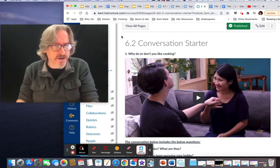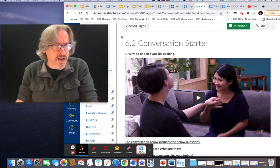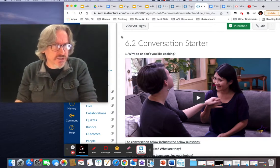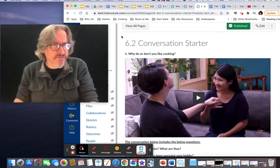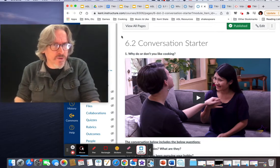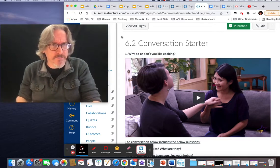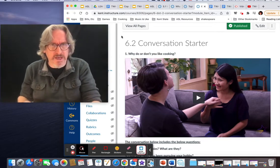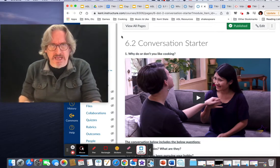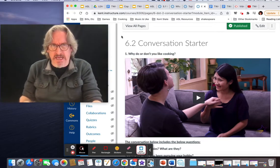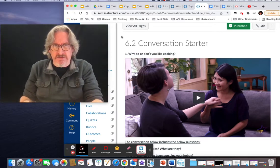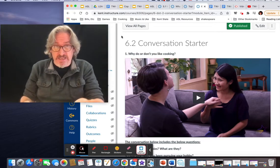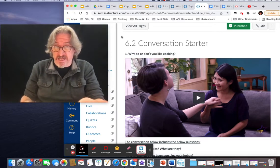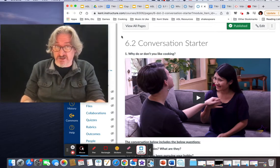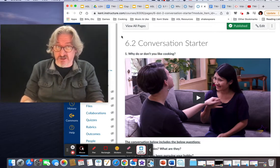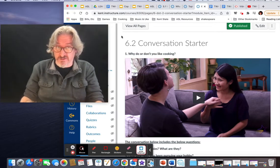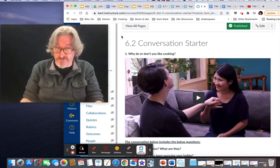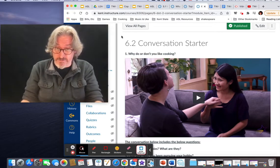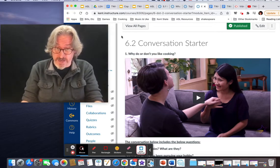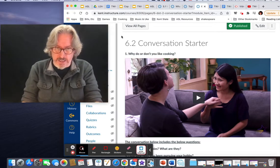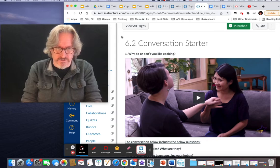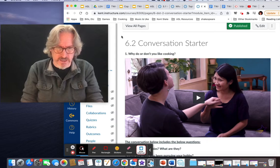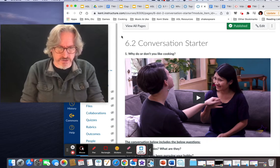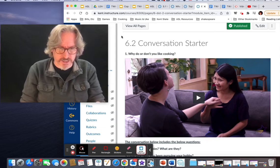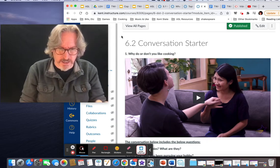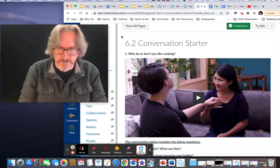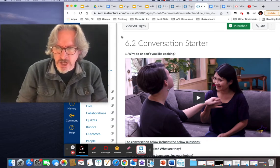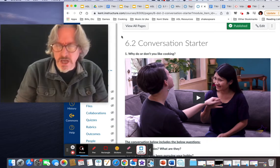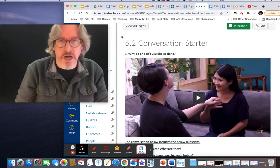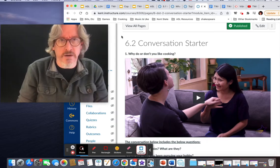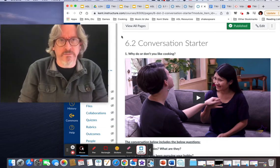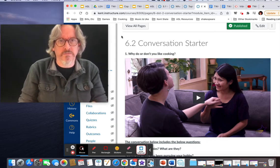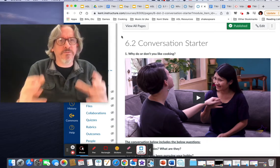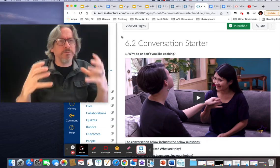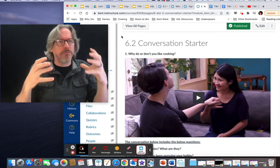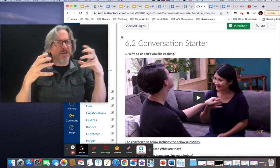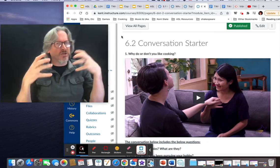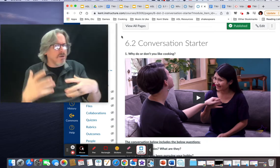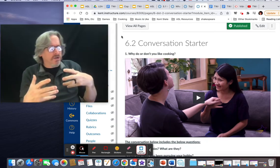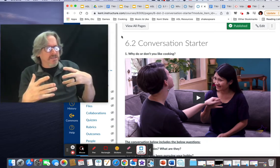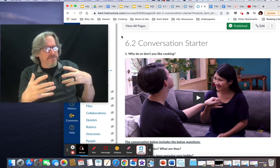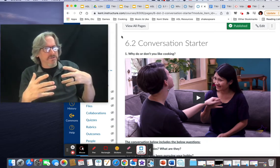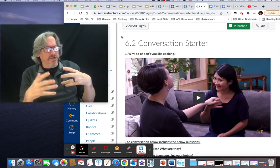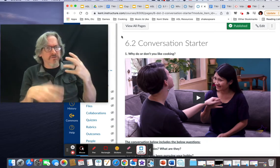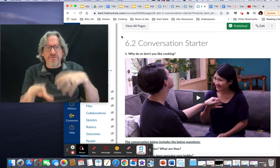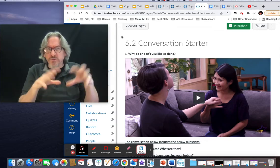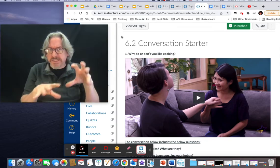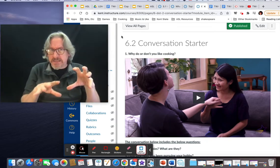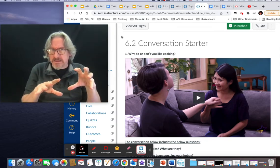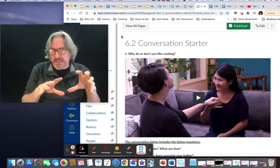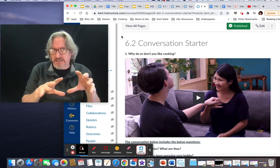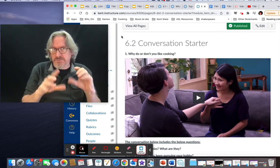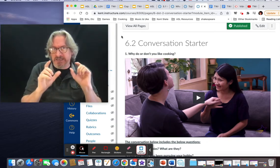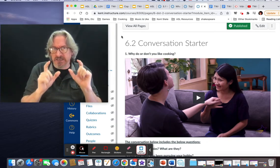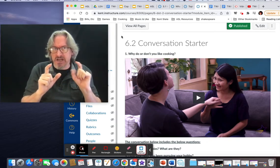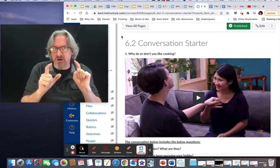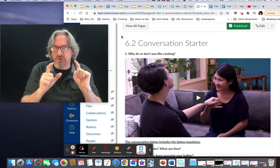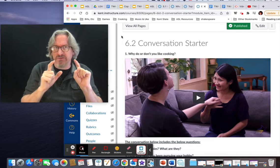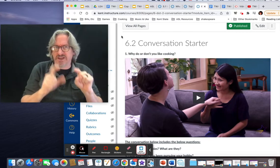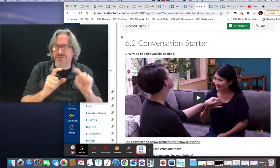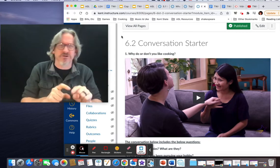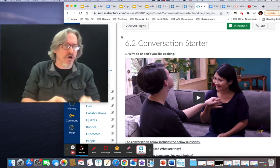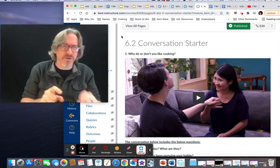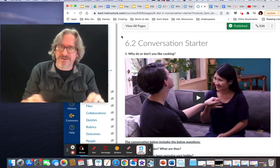trying not to give away any of the answers, any. Um, but I do want to look at some of the confusing things because I